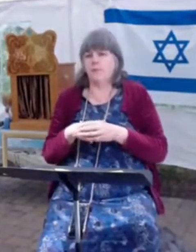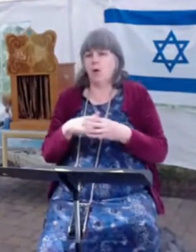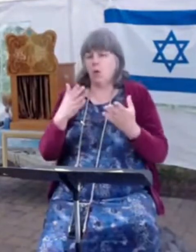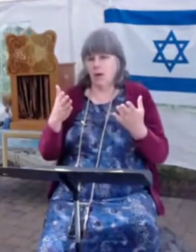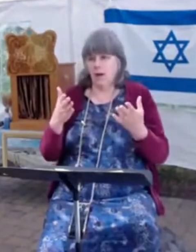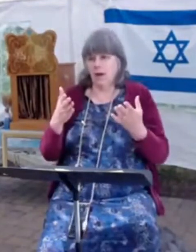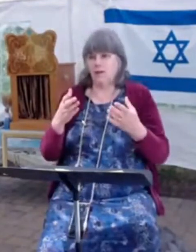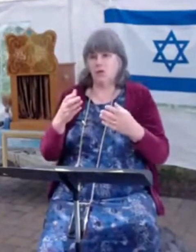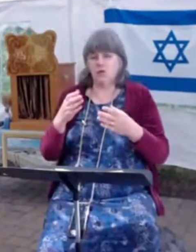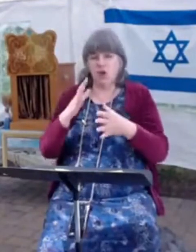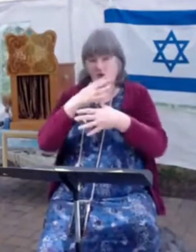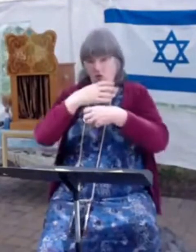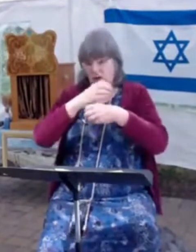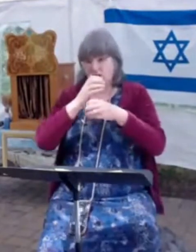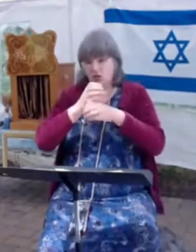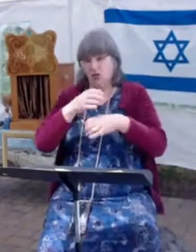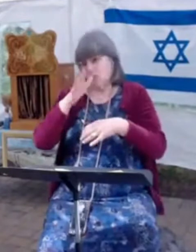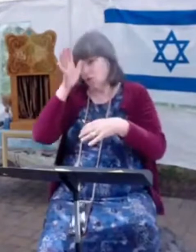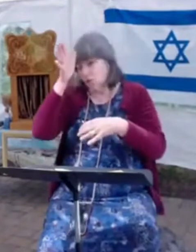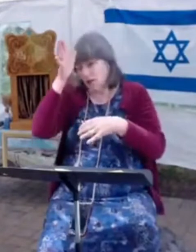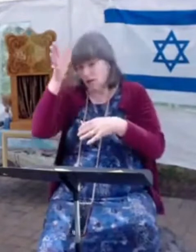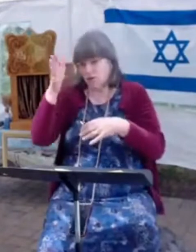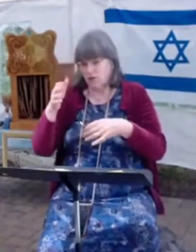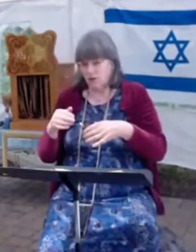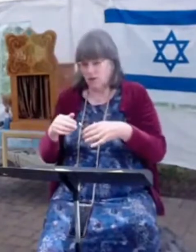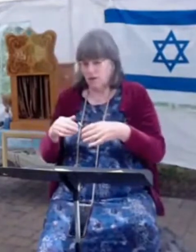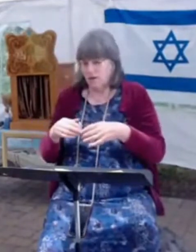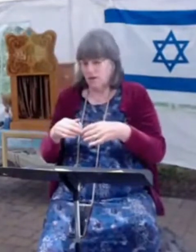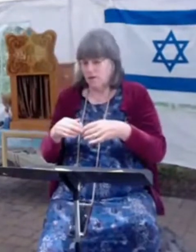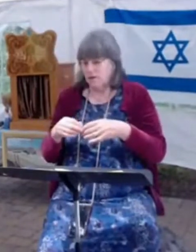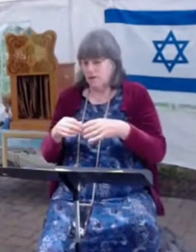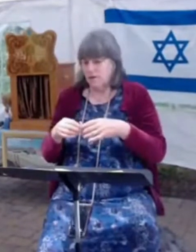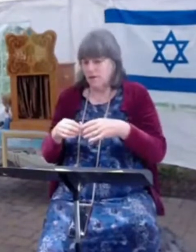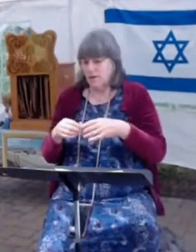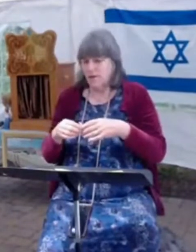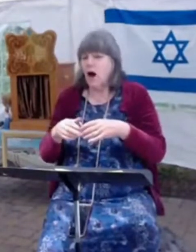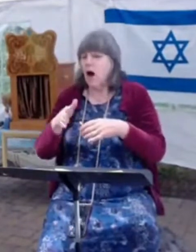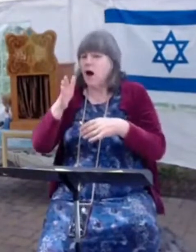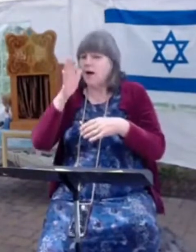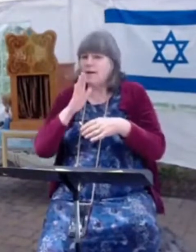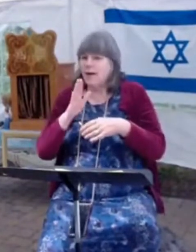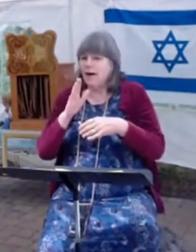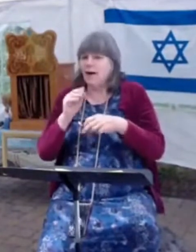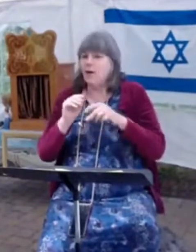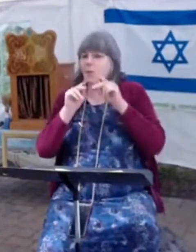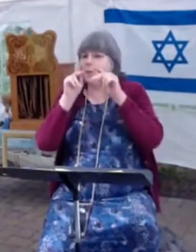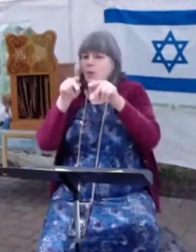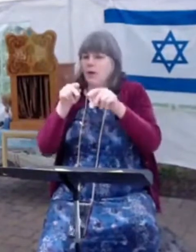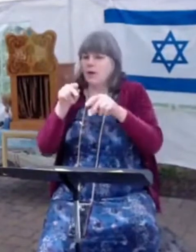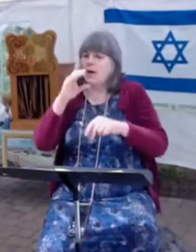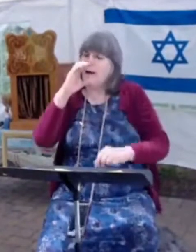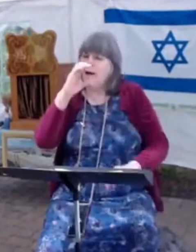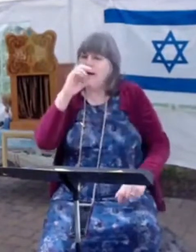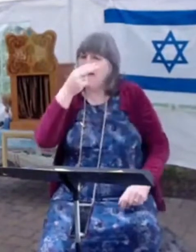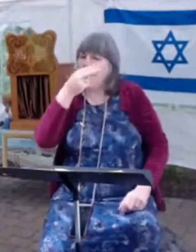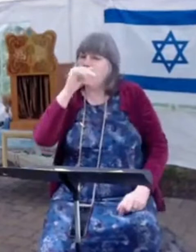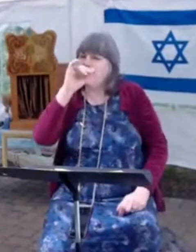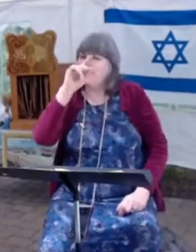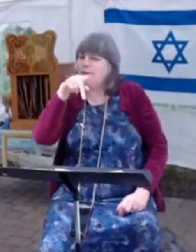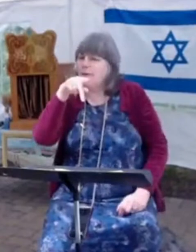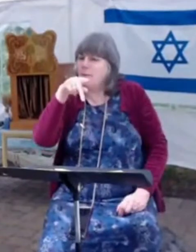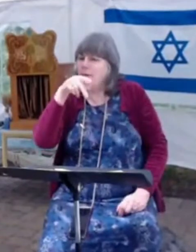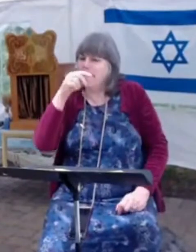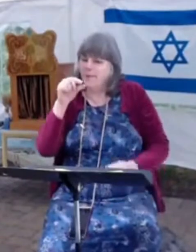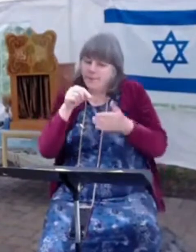that, in the garden, the free will chip that Hashem put in our psyche would get the